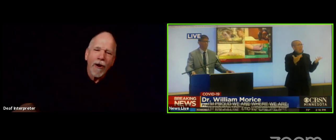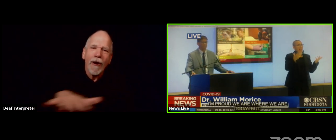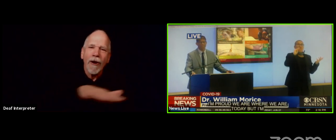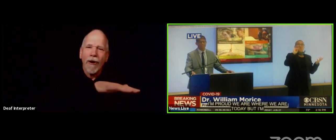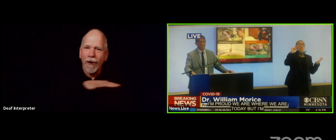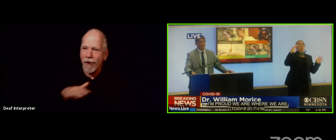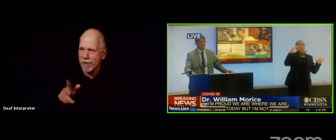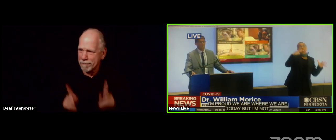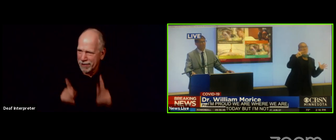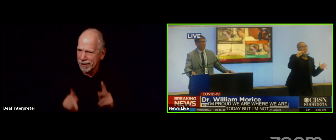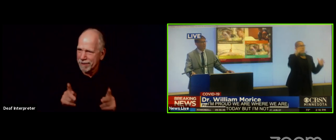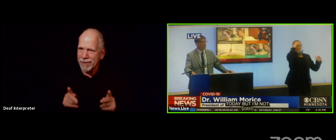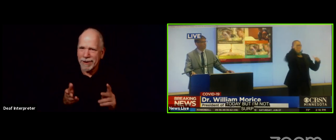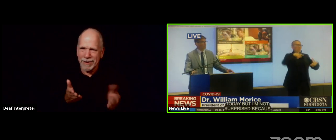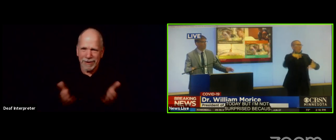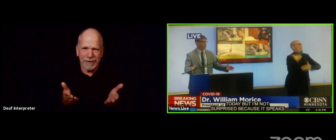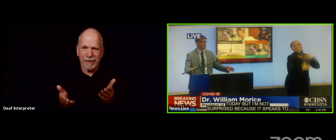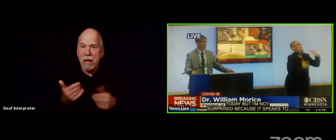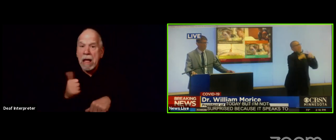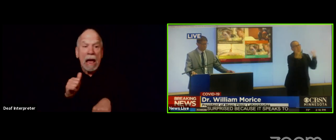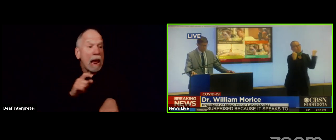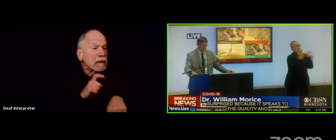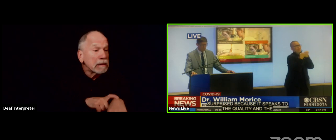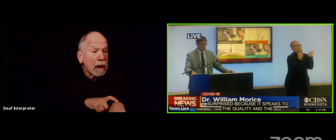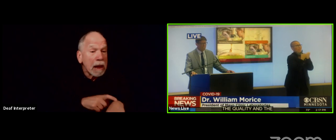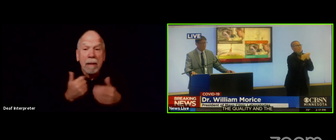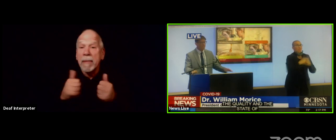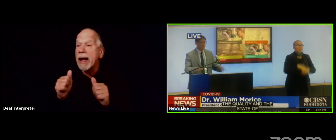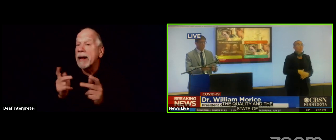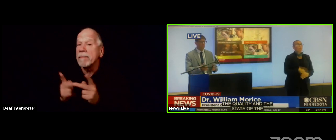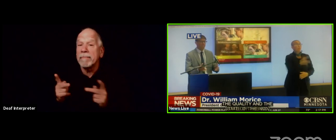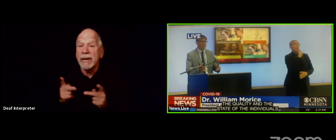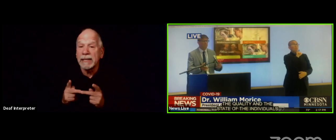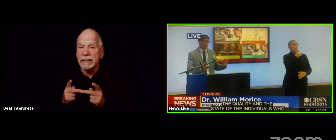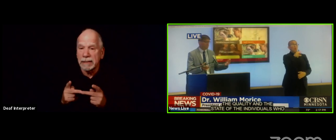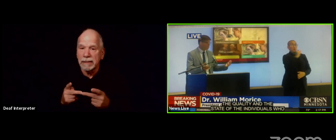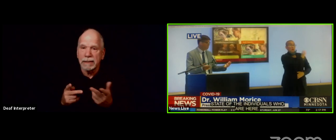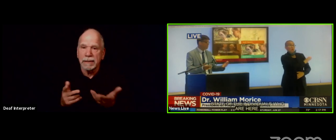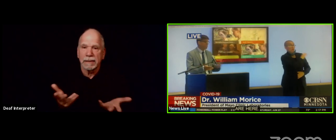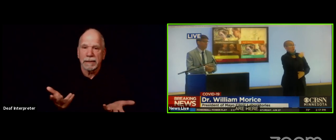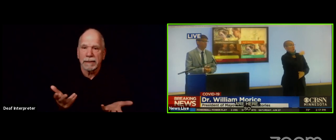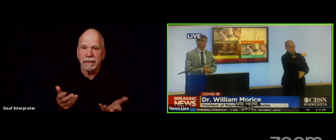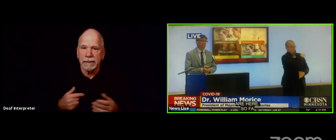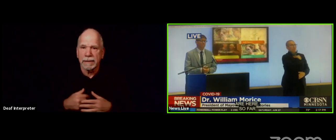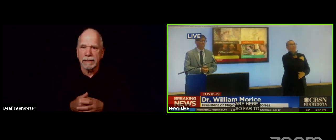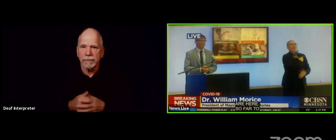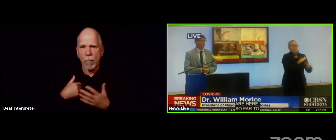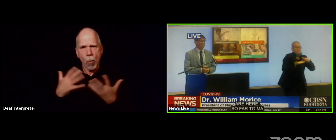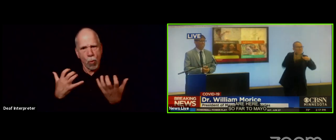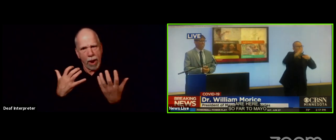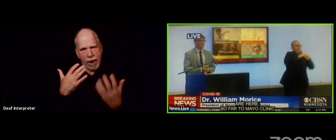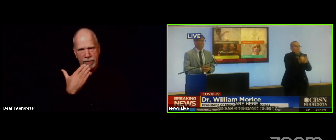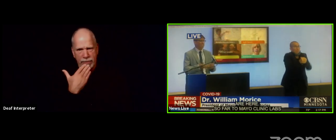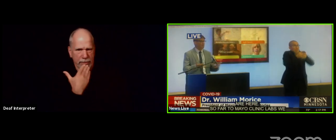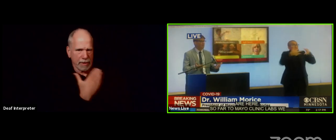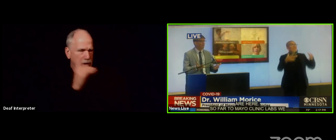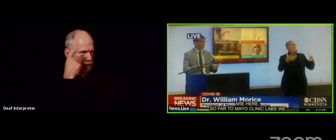here. So far, through Mayo Clinic Labs, we have been able to expand with the University of Minnesota the